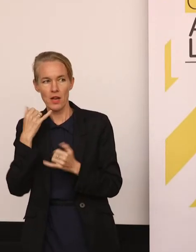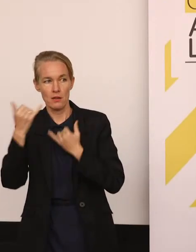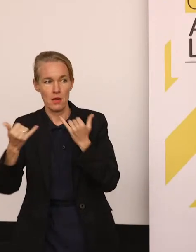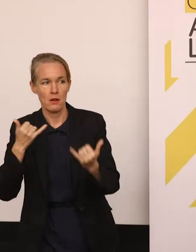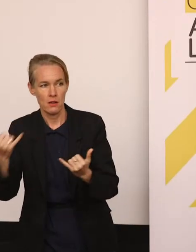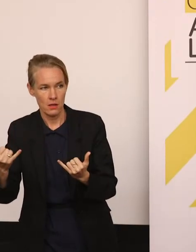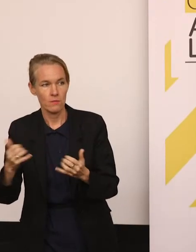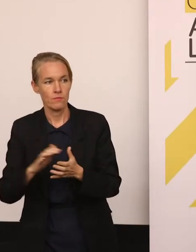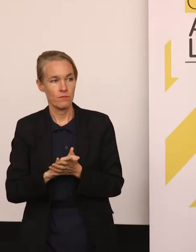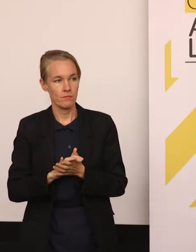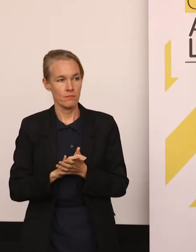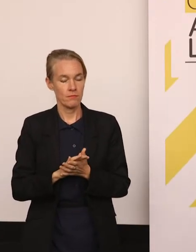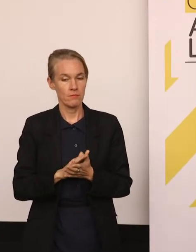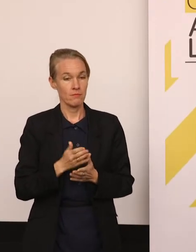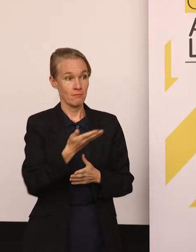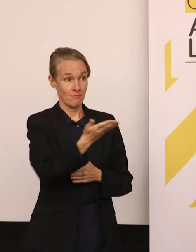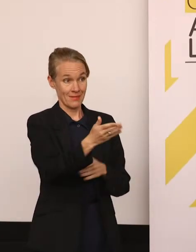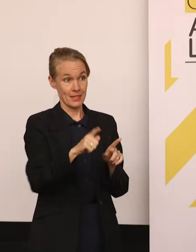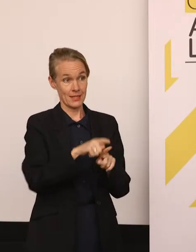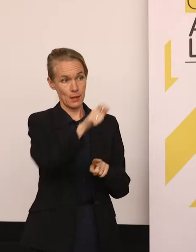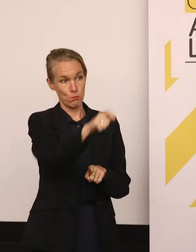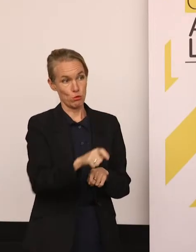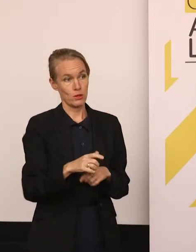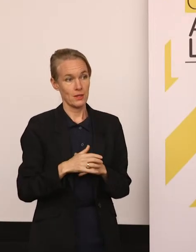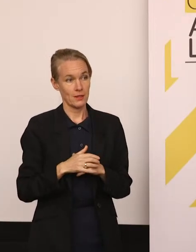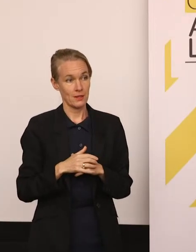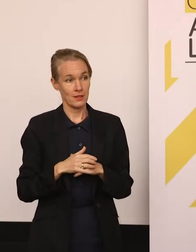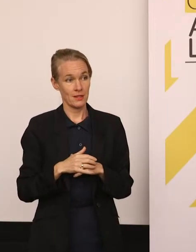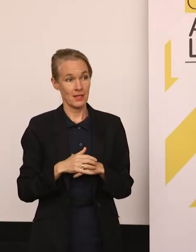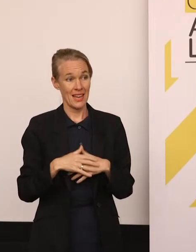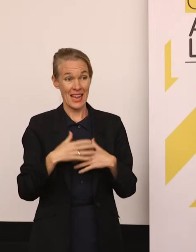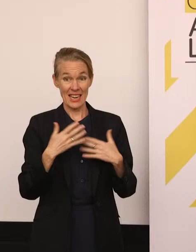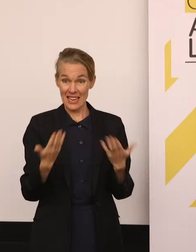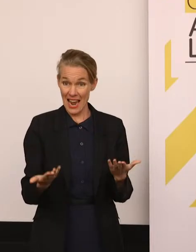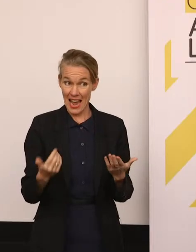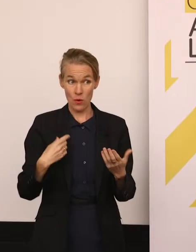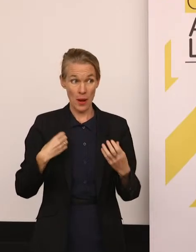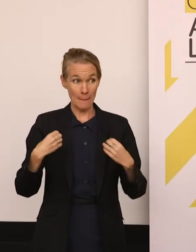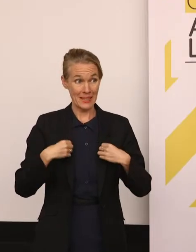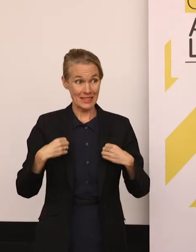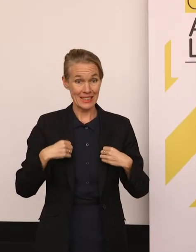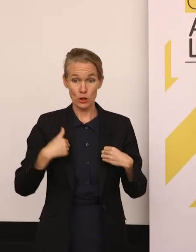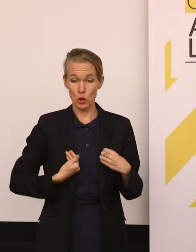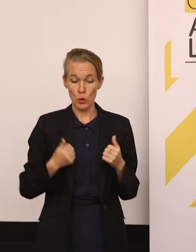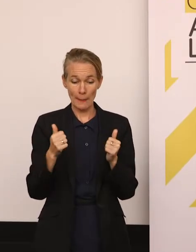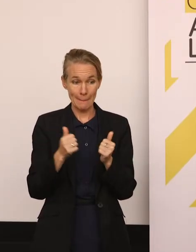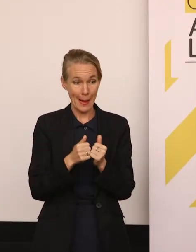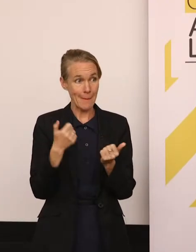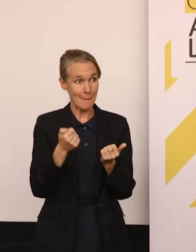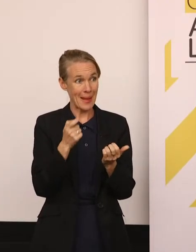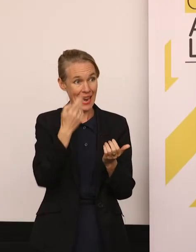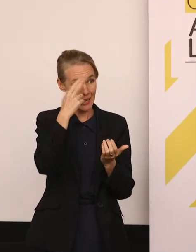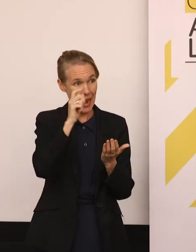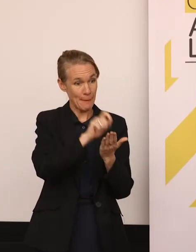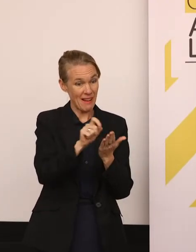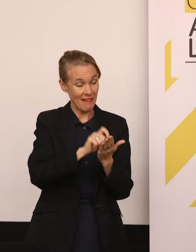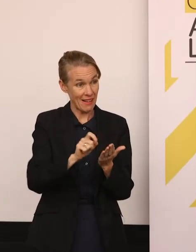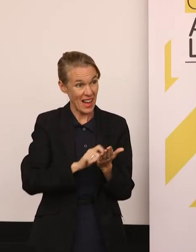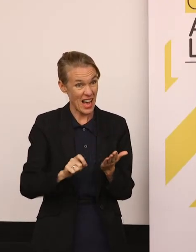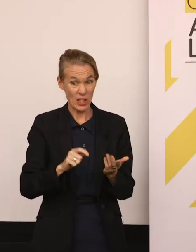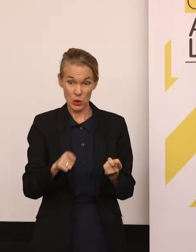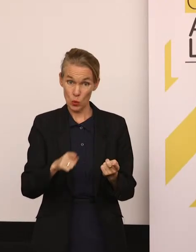that waiving this requirement for businesses to have pen and paper registers or some sort of centralised register doesn't weaken our contact